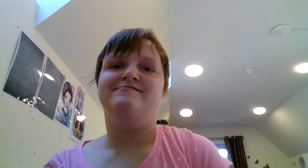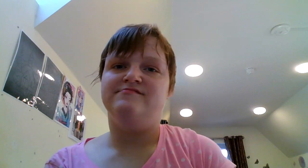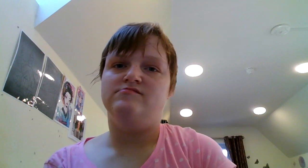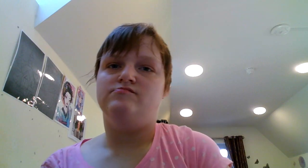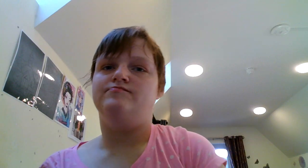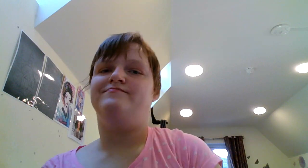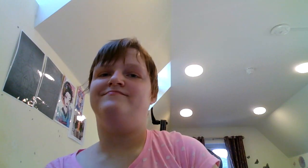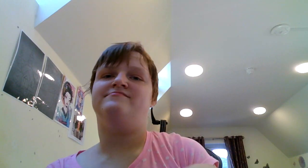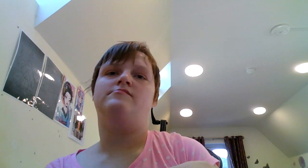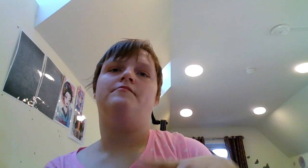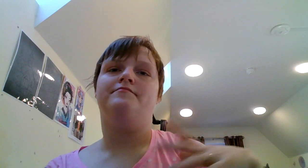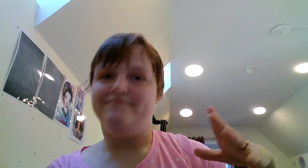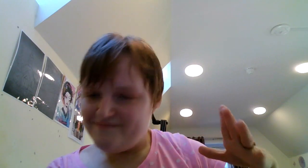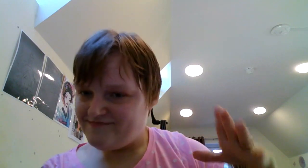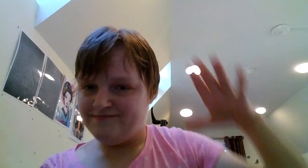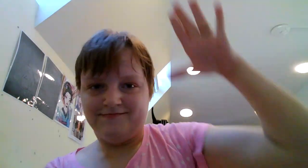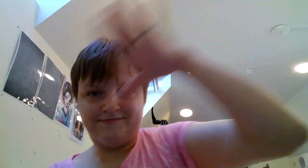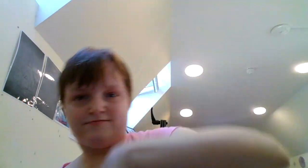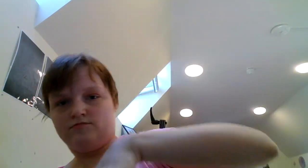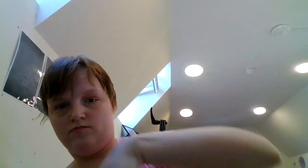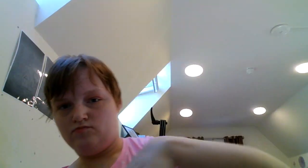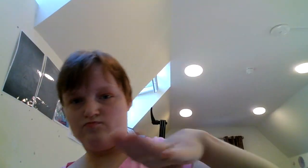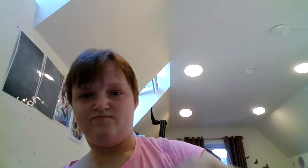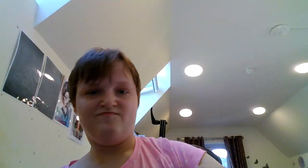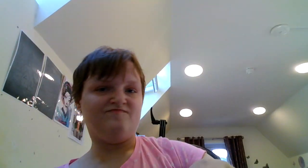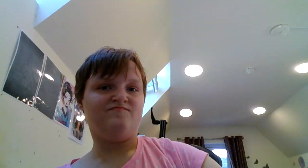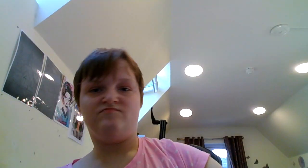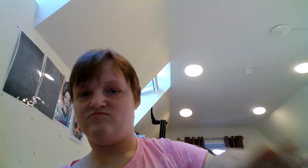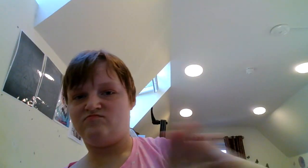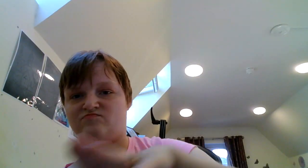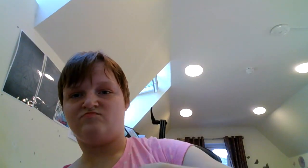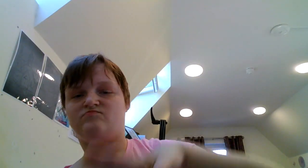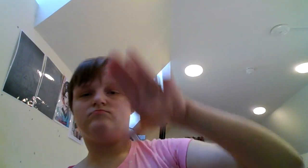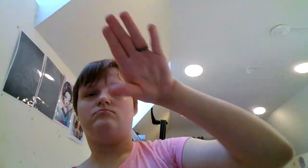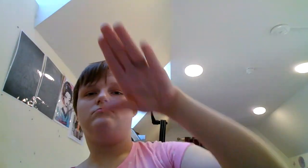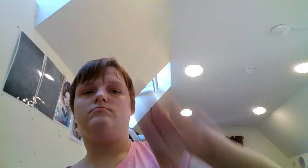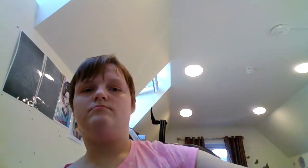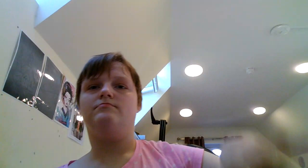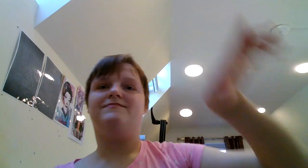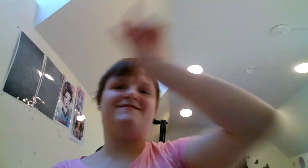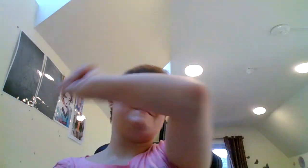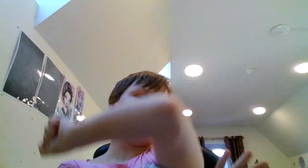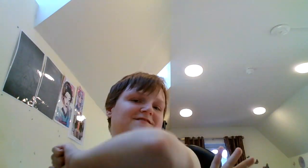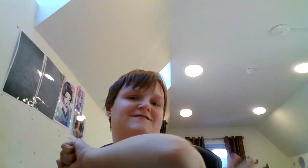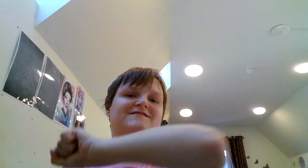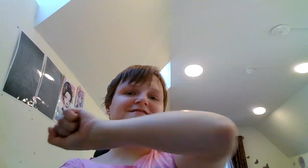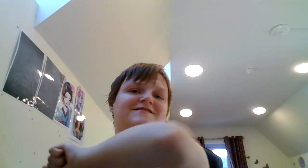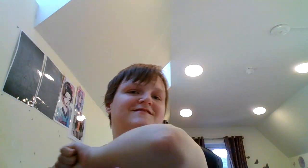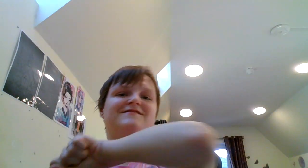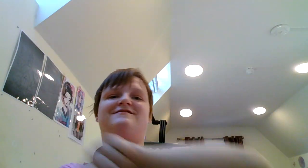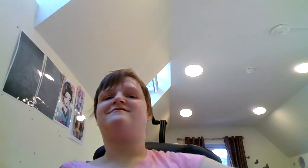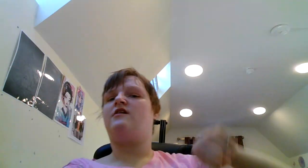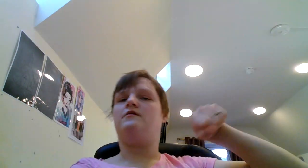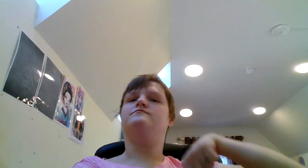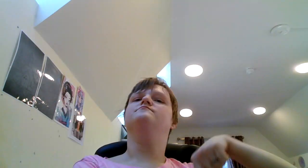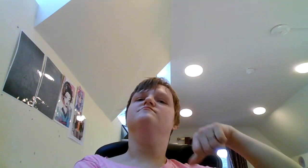sugar levels dropped, but he developed an abscess at the site of the injection and still had high levels of